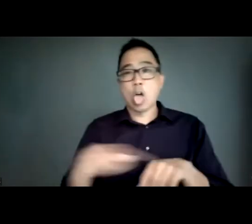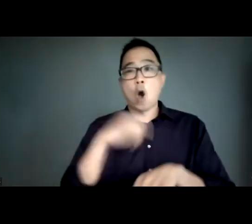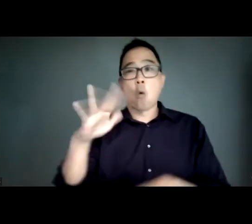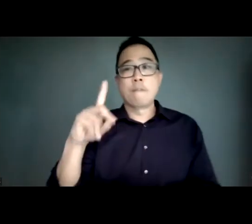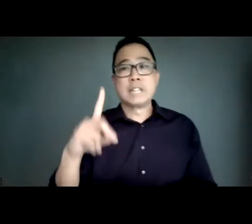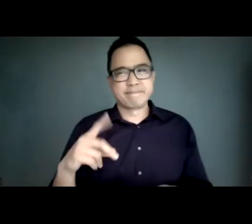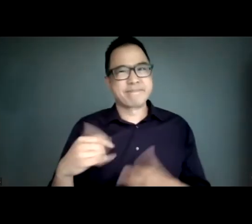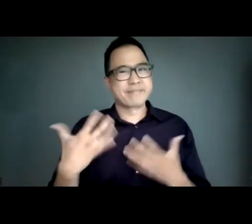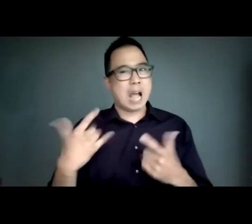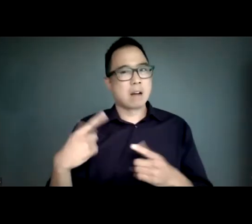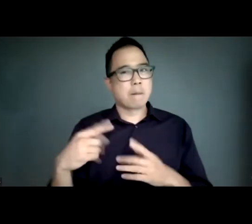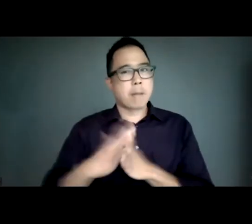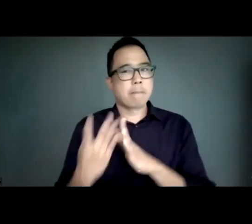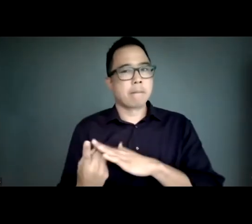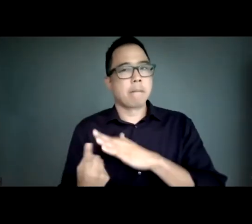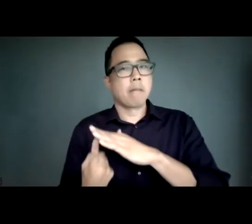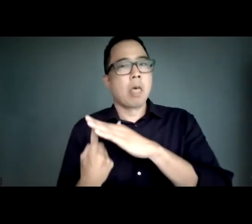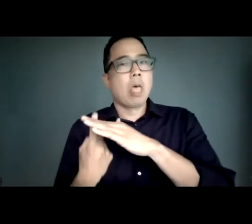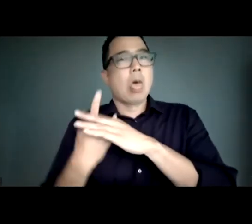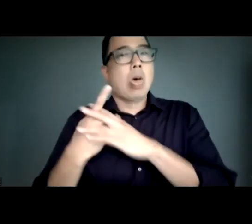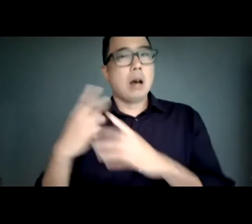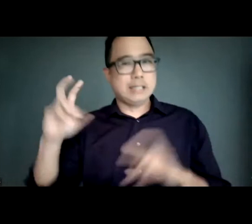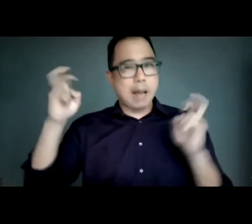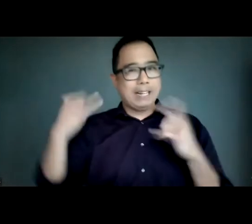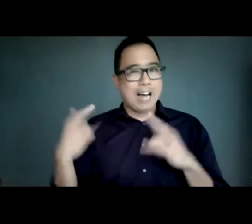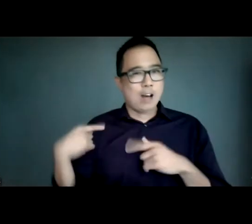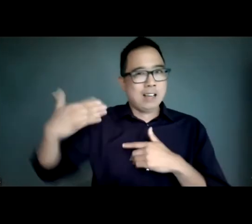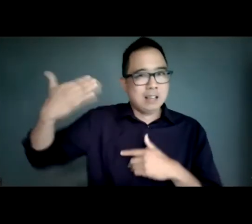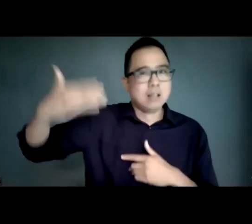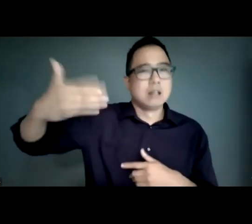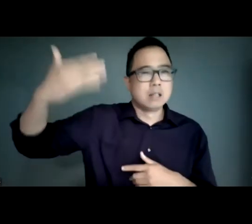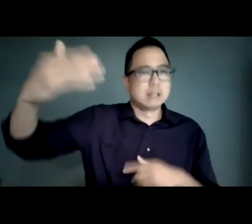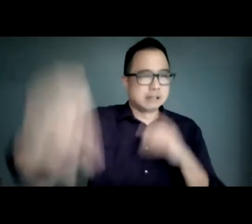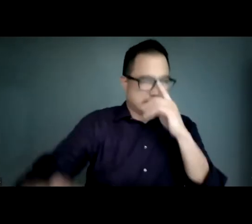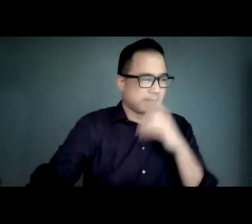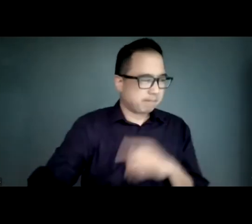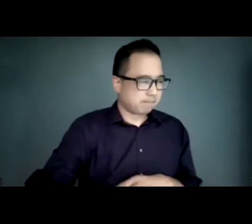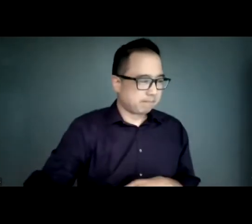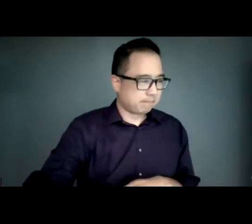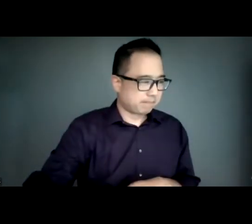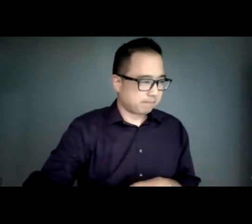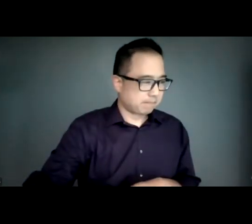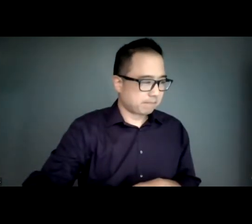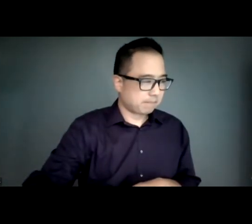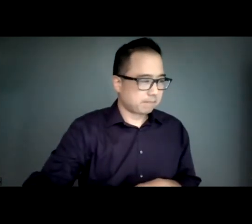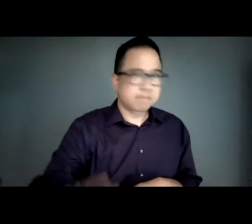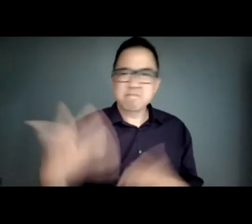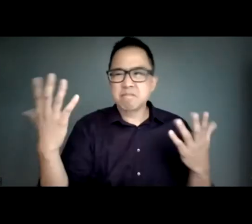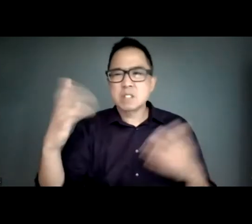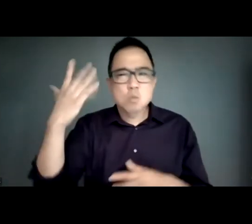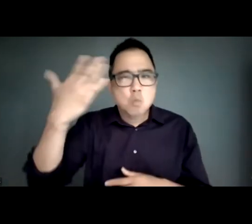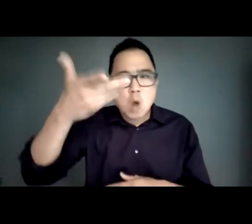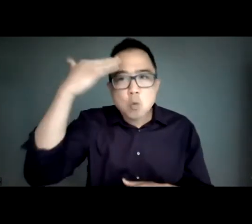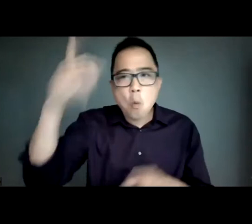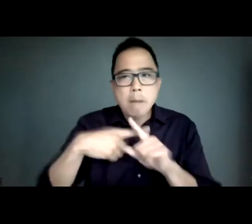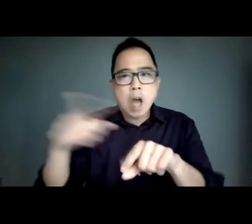So So long COVID has started to emerge